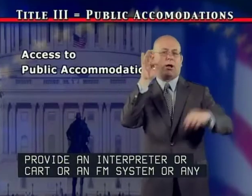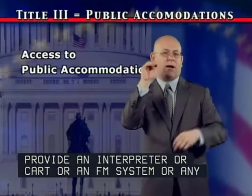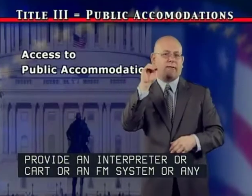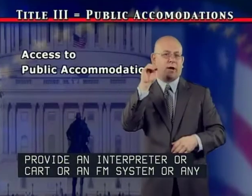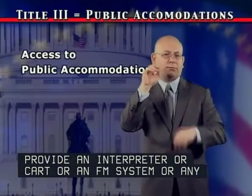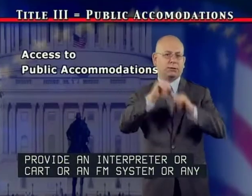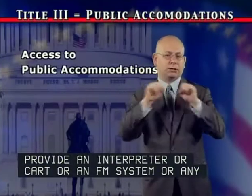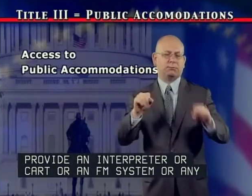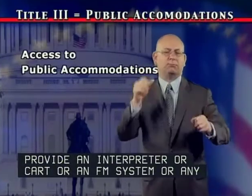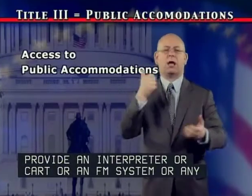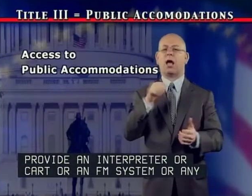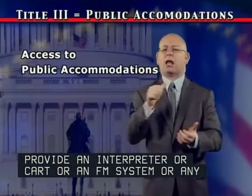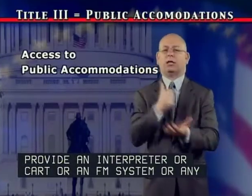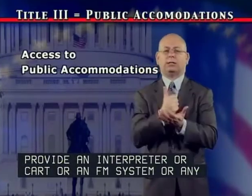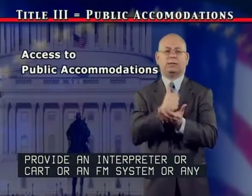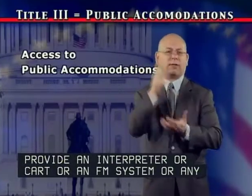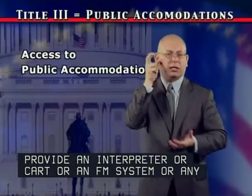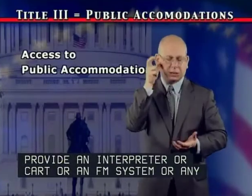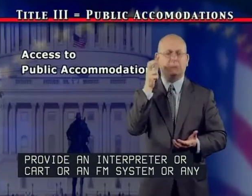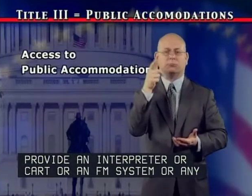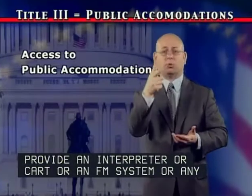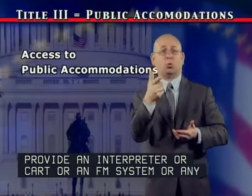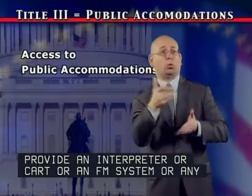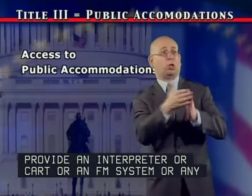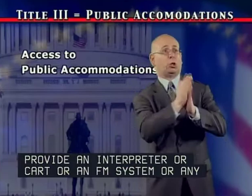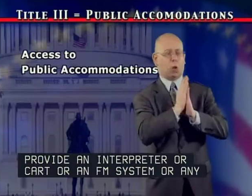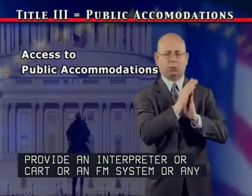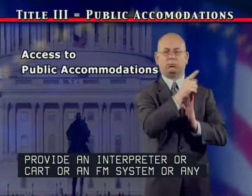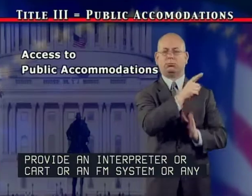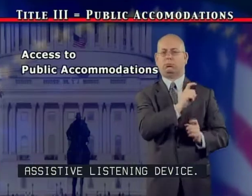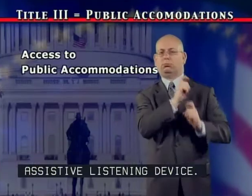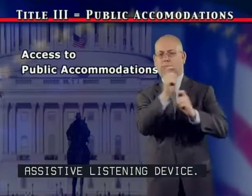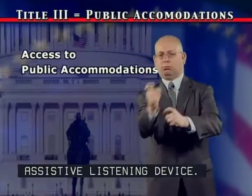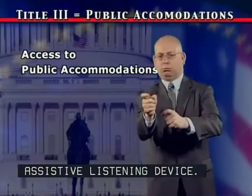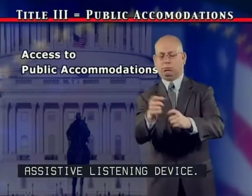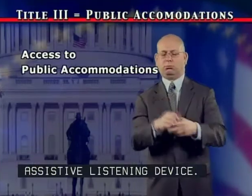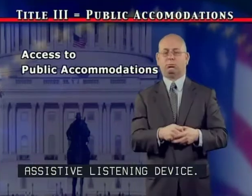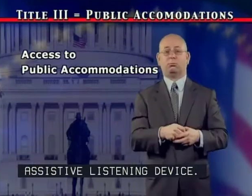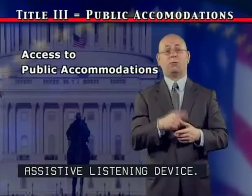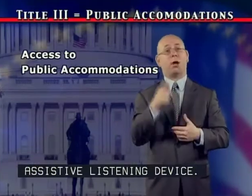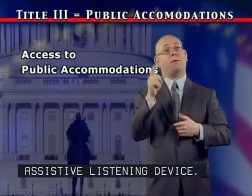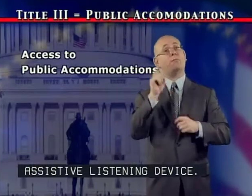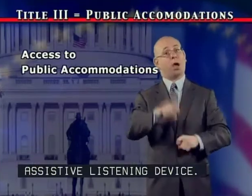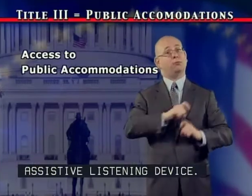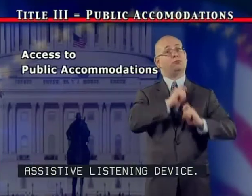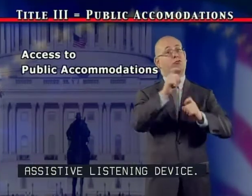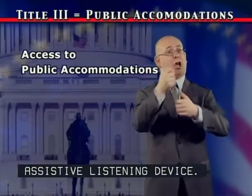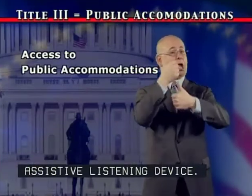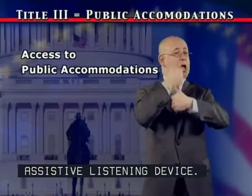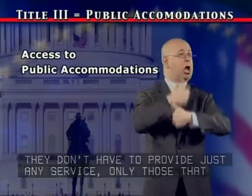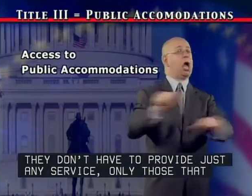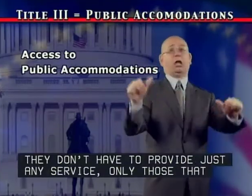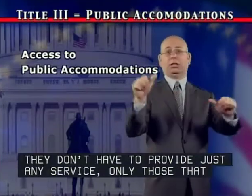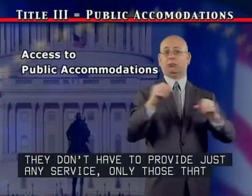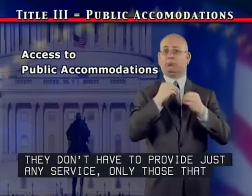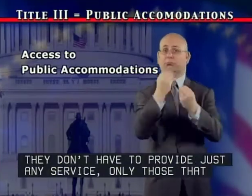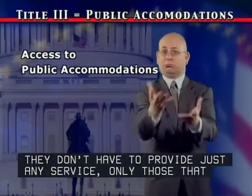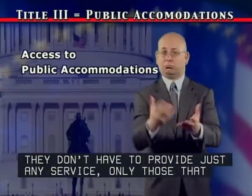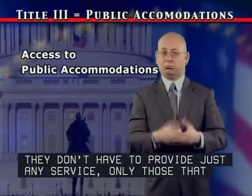interpreter, or CART, or an FM system, or any assistive listening device. They don't have to provide